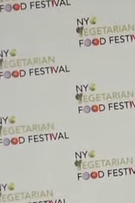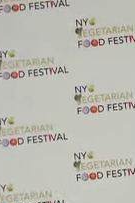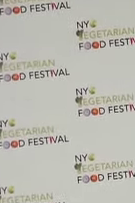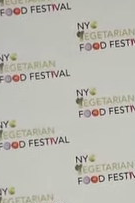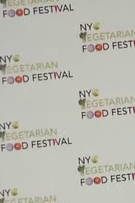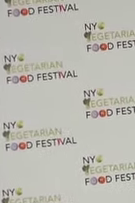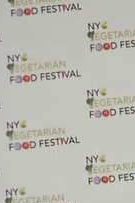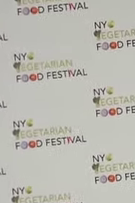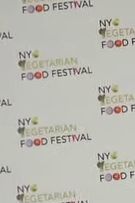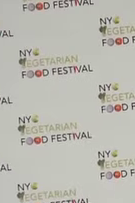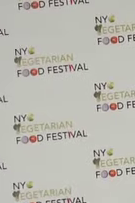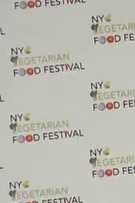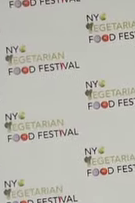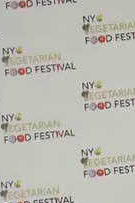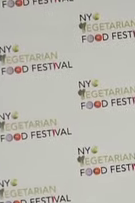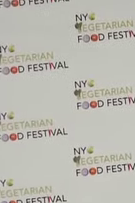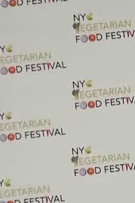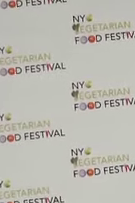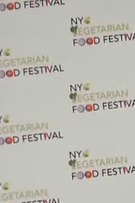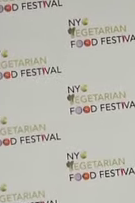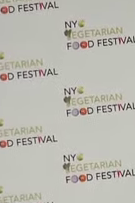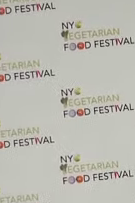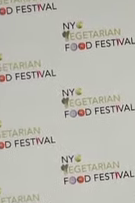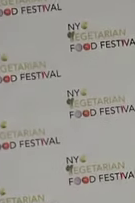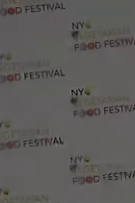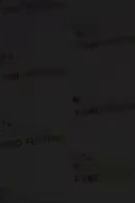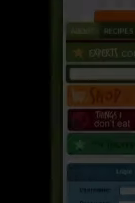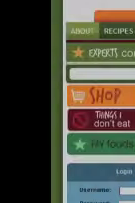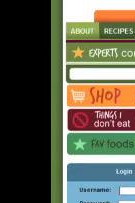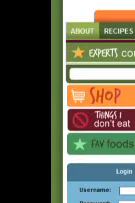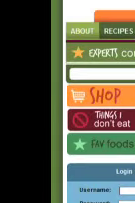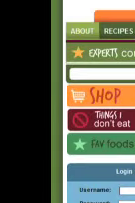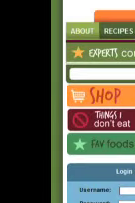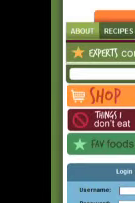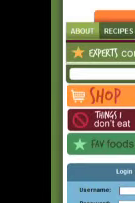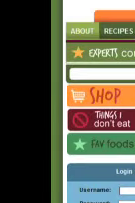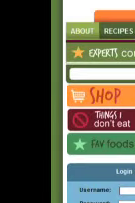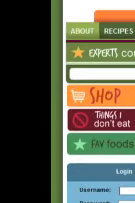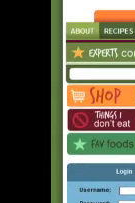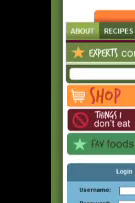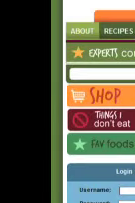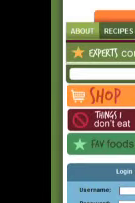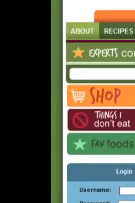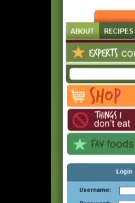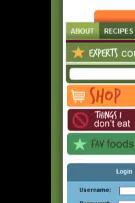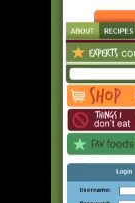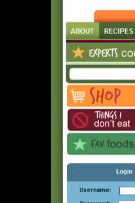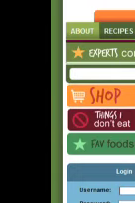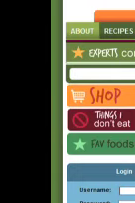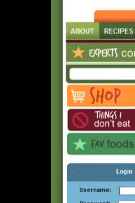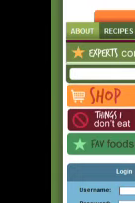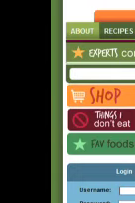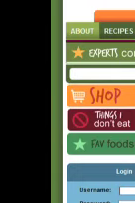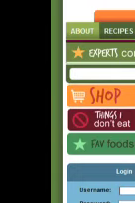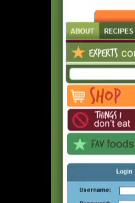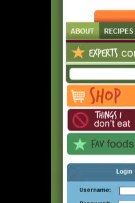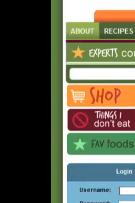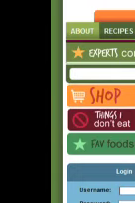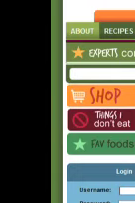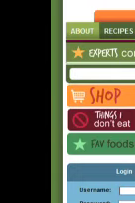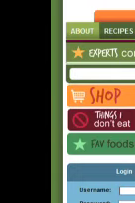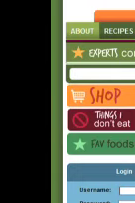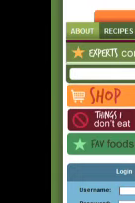people will answer you, and to connect with others, and to share your journey. And this is just a quick shot of our recipes, and you can also add